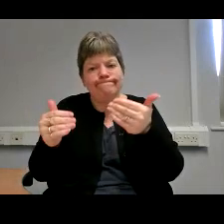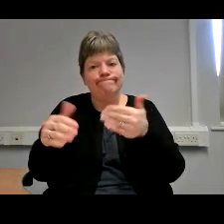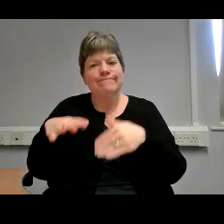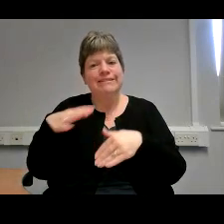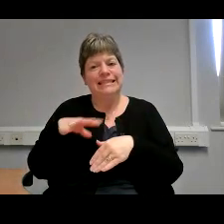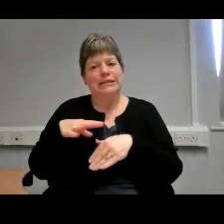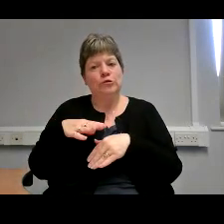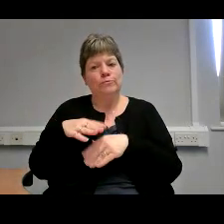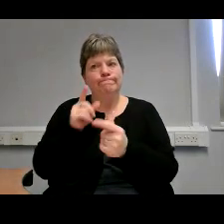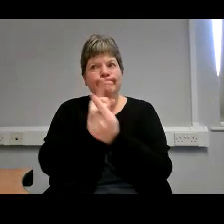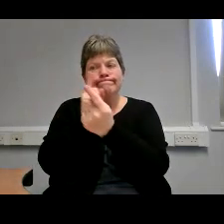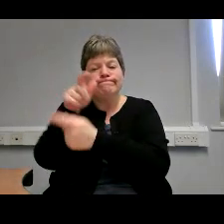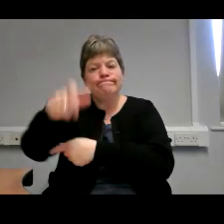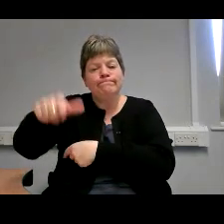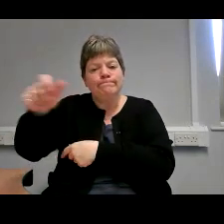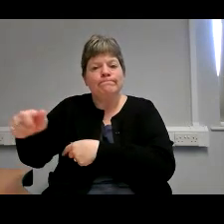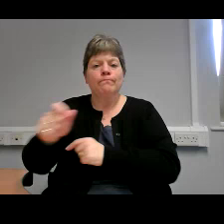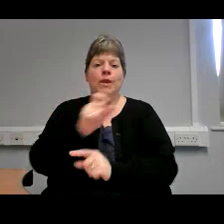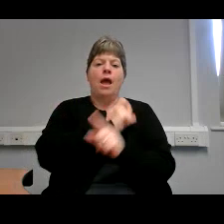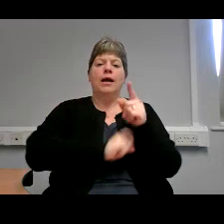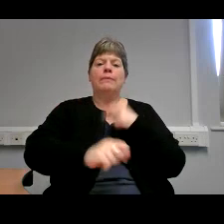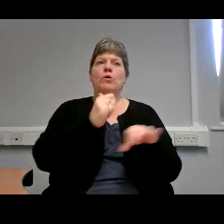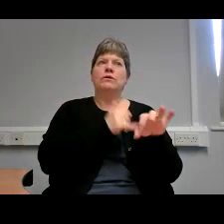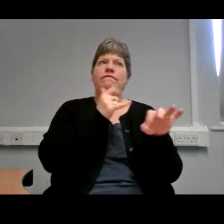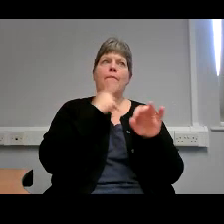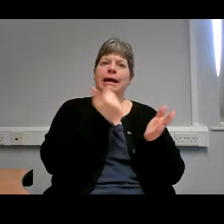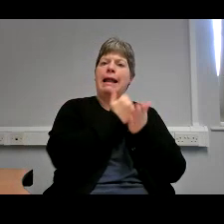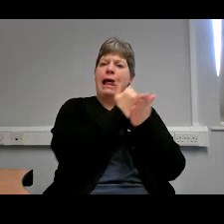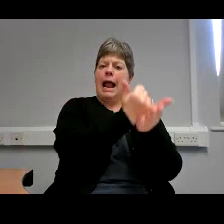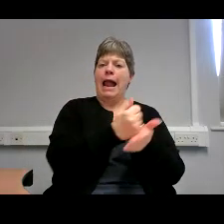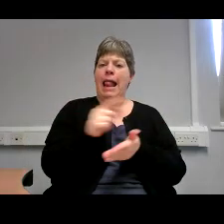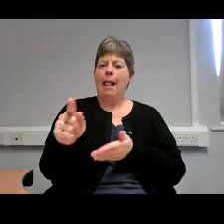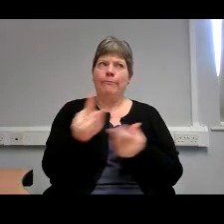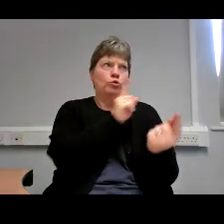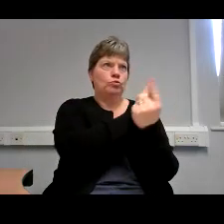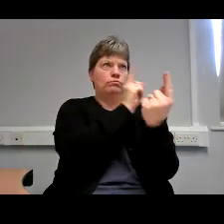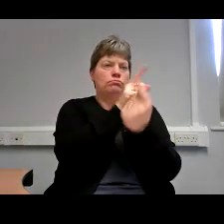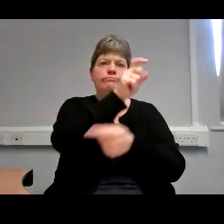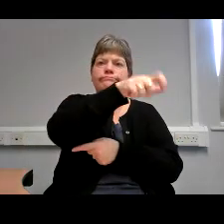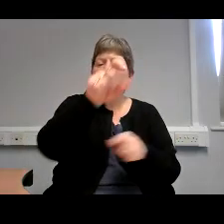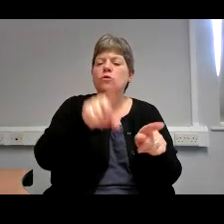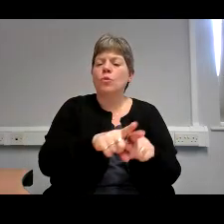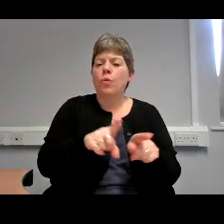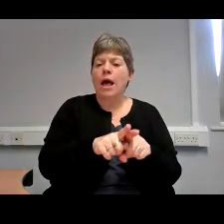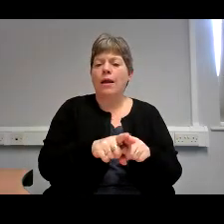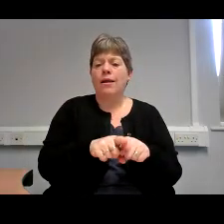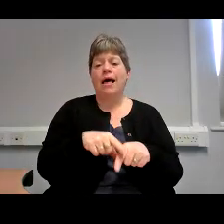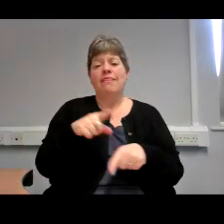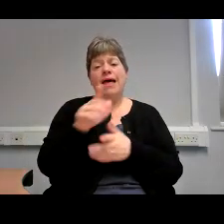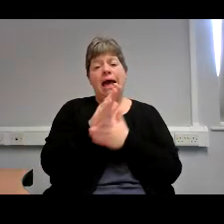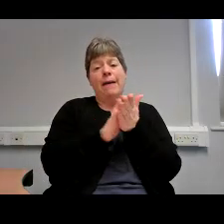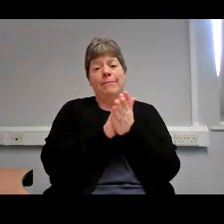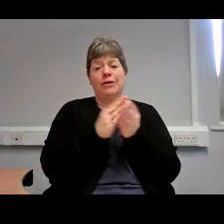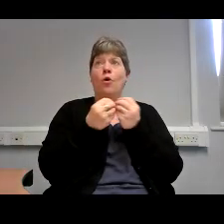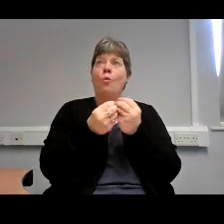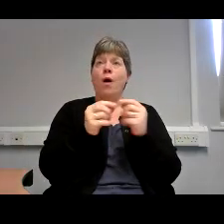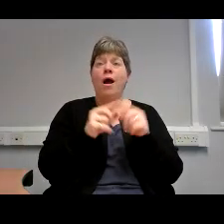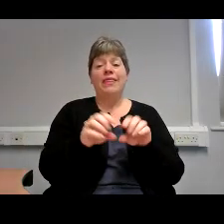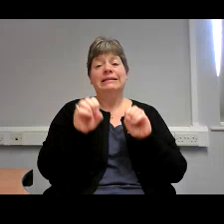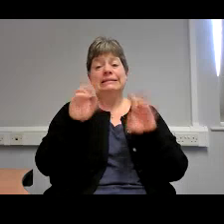need to see, and community pharmacy can play a part in helping see people. That equates to 10 additional